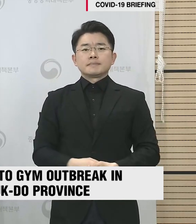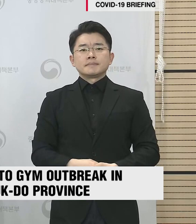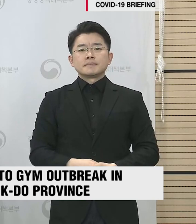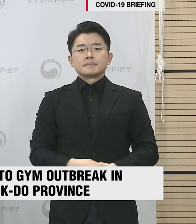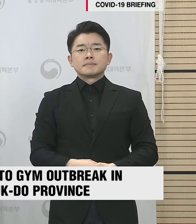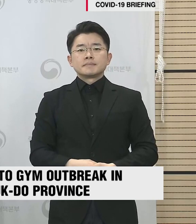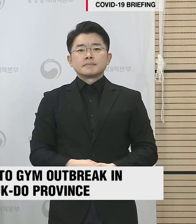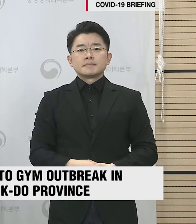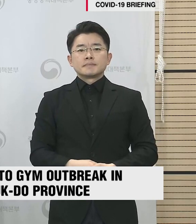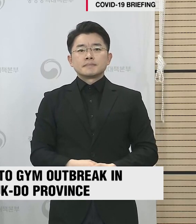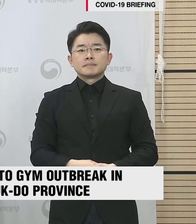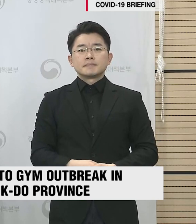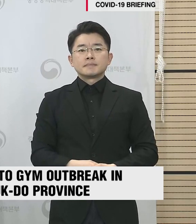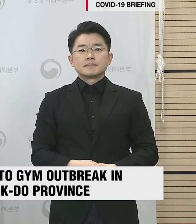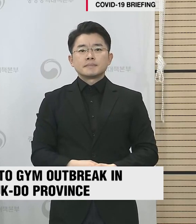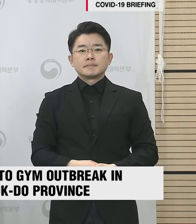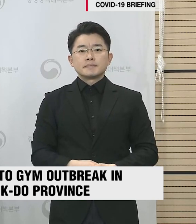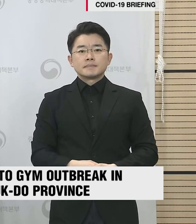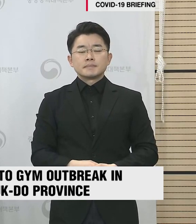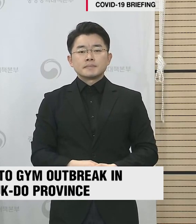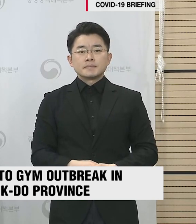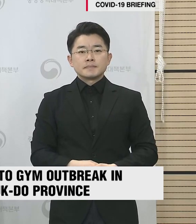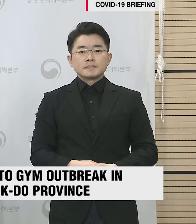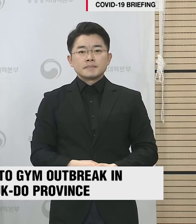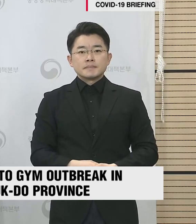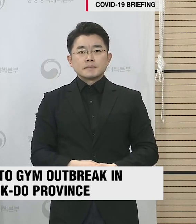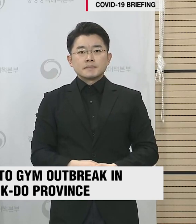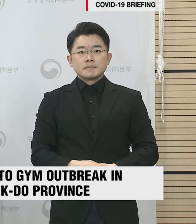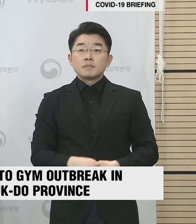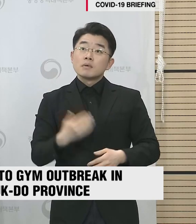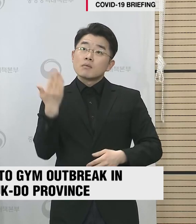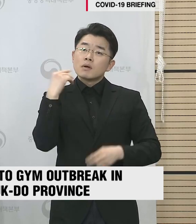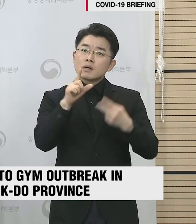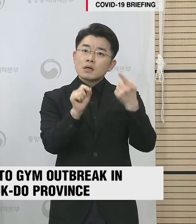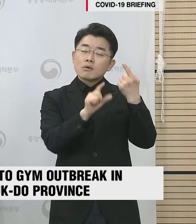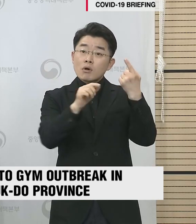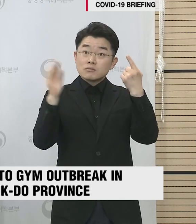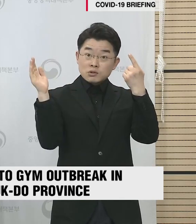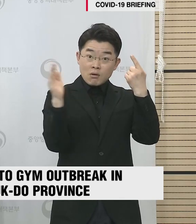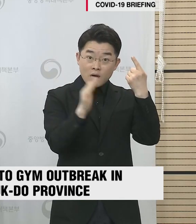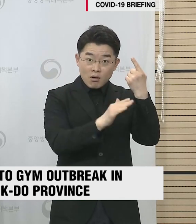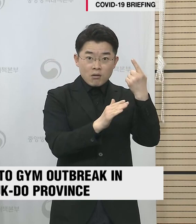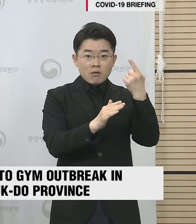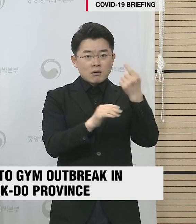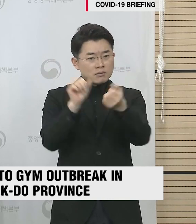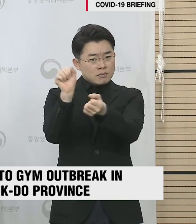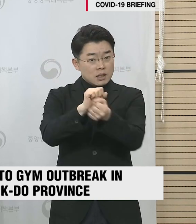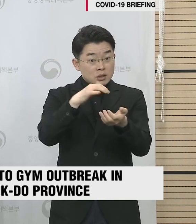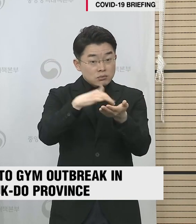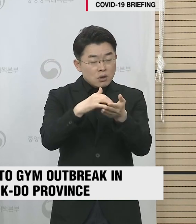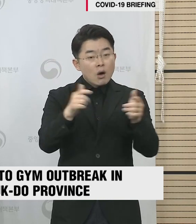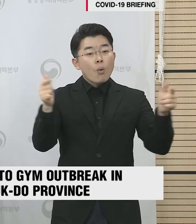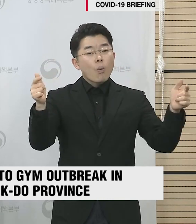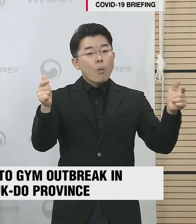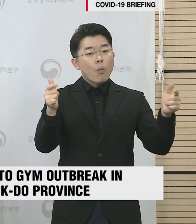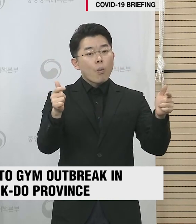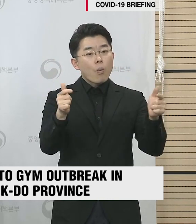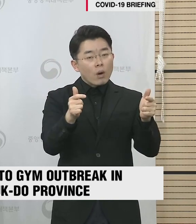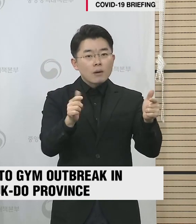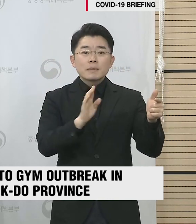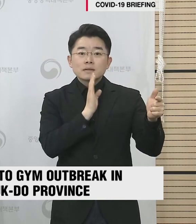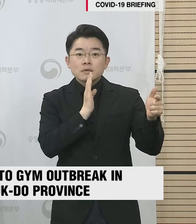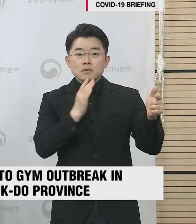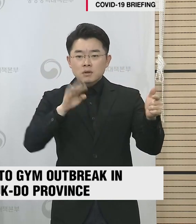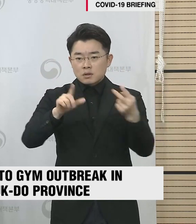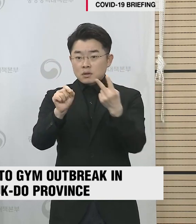Middle East, and also in Asia, we see a slight rebound in the number of new cases. And starting from January, we have seen